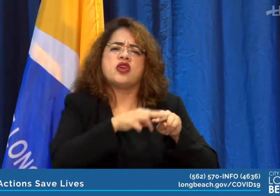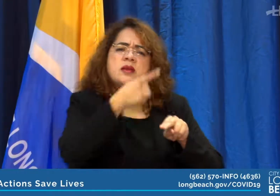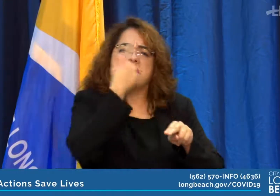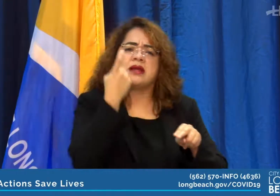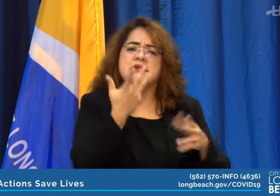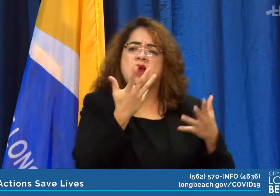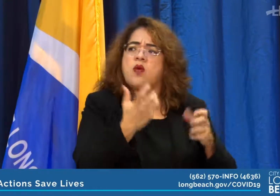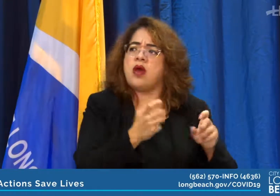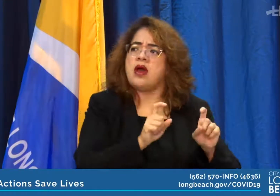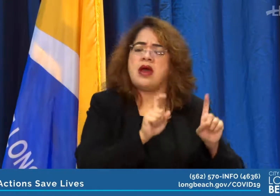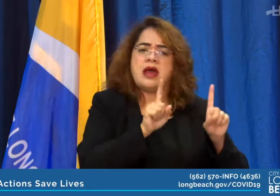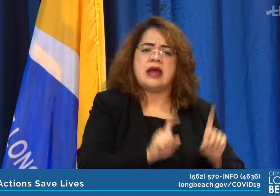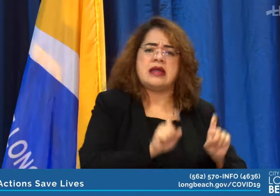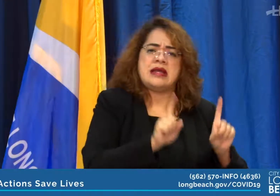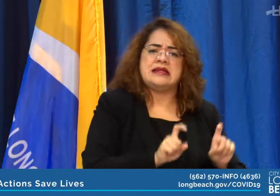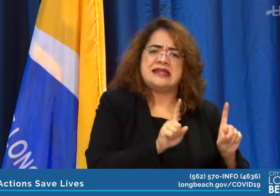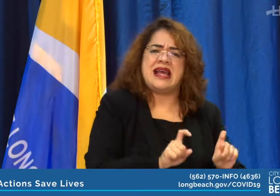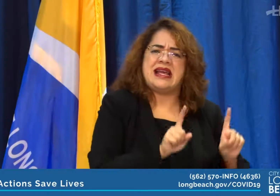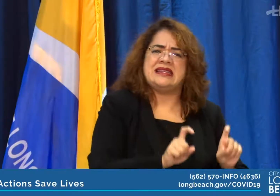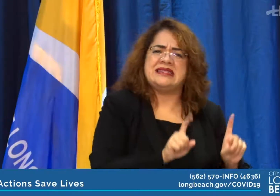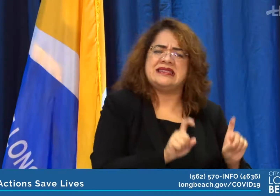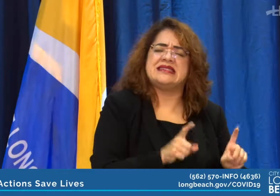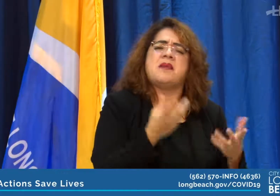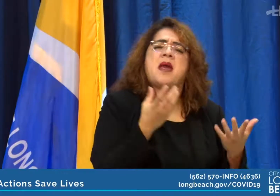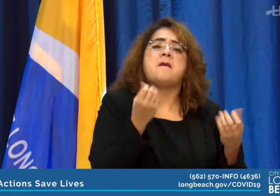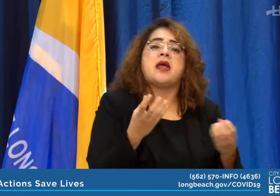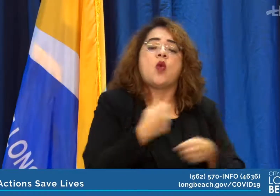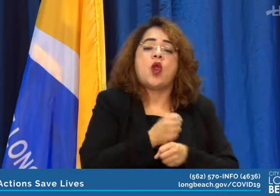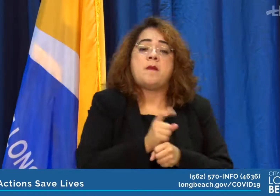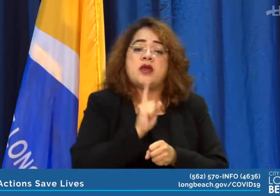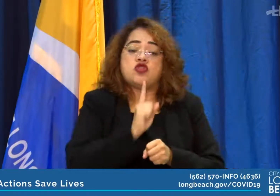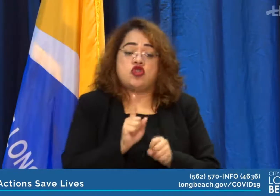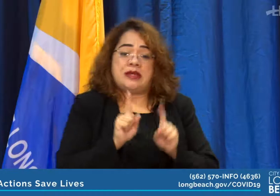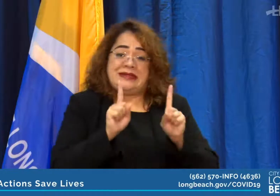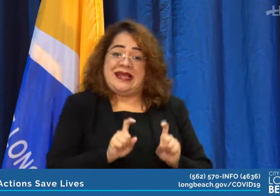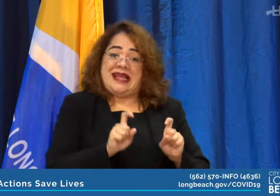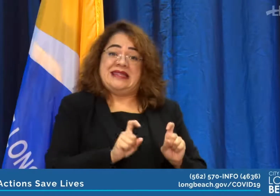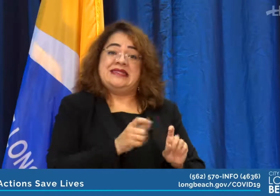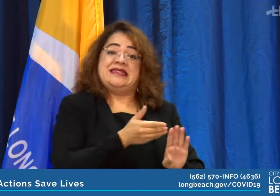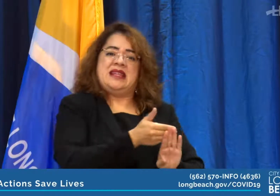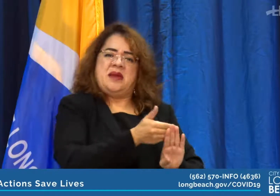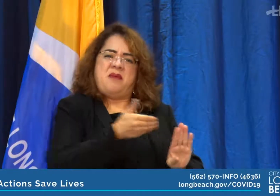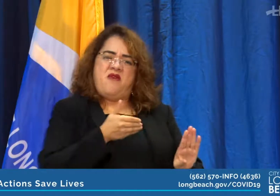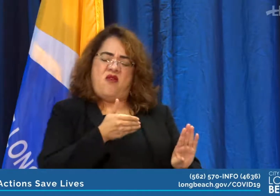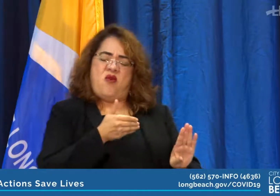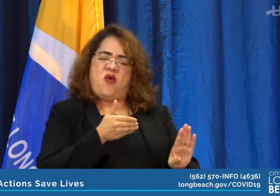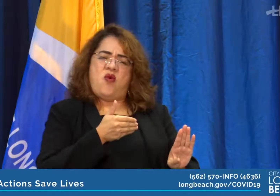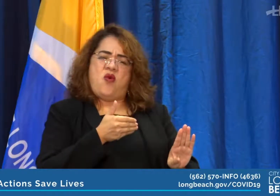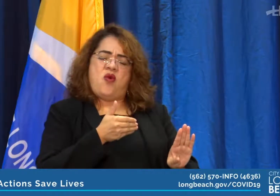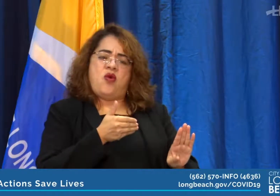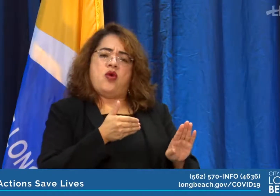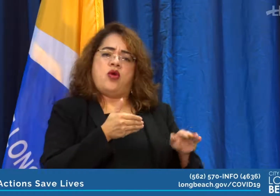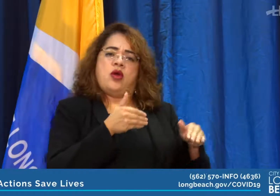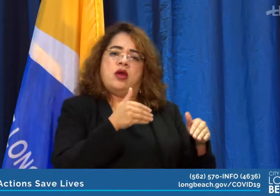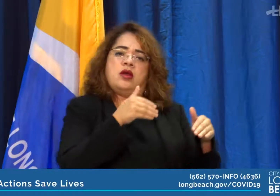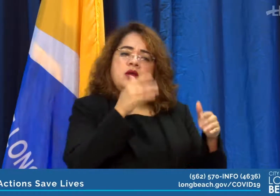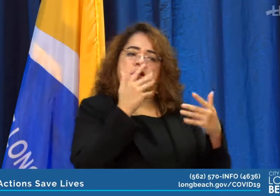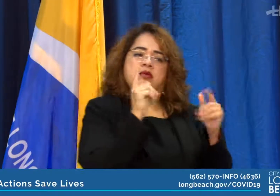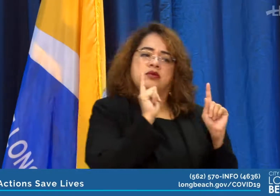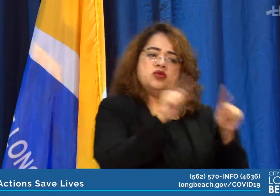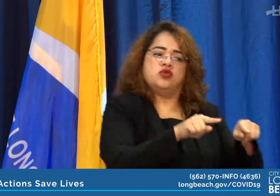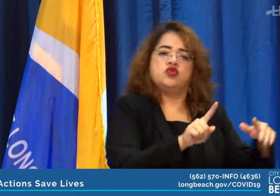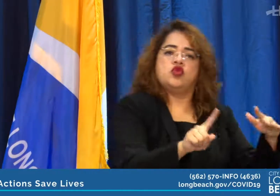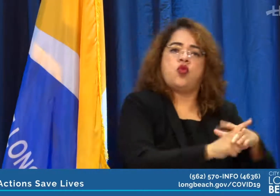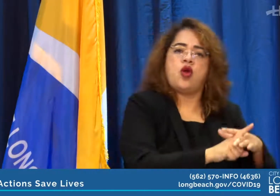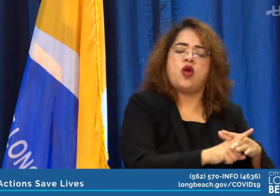Cut off. And they're all booked right now, but not really on Thanksgiving. And if so, do you